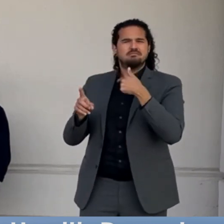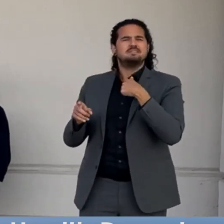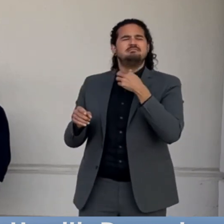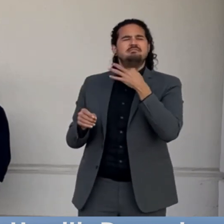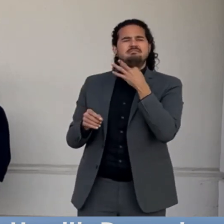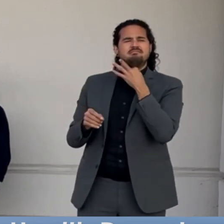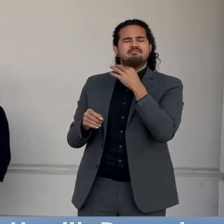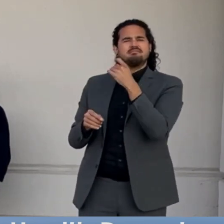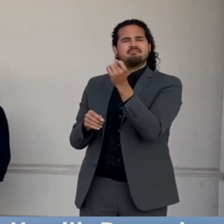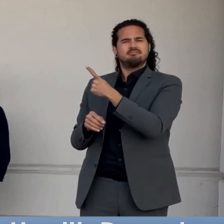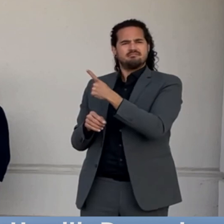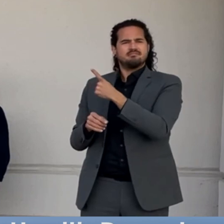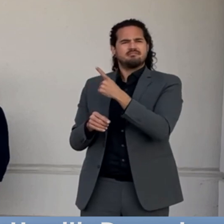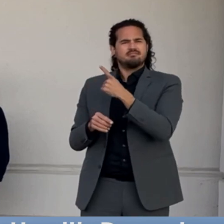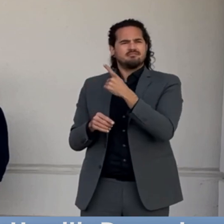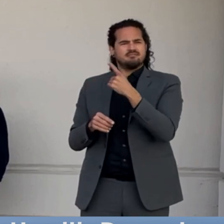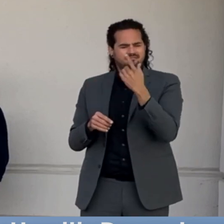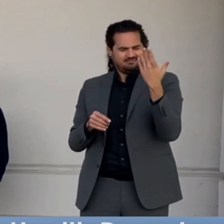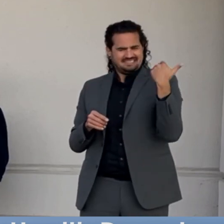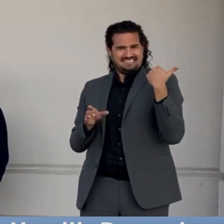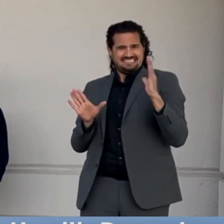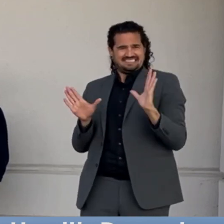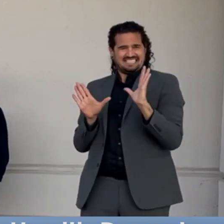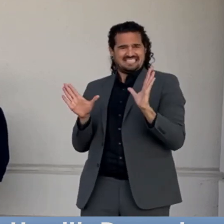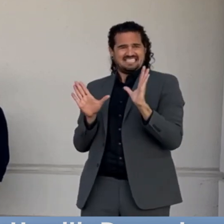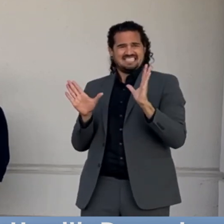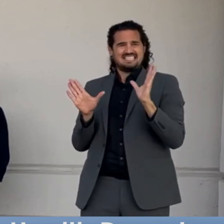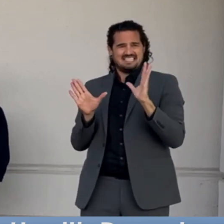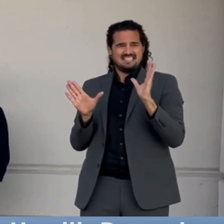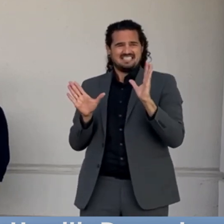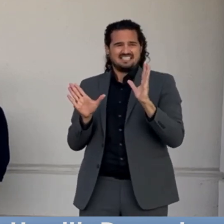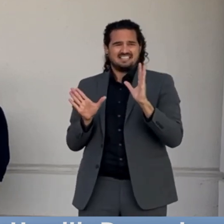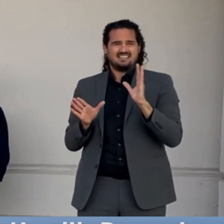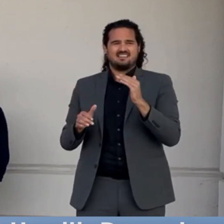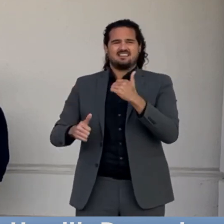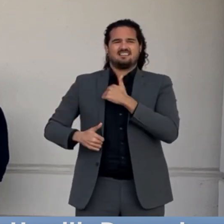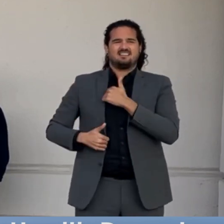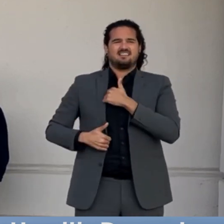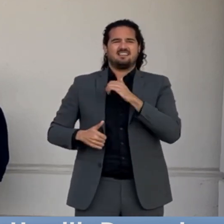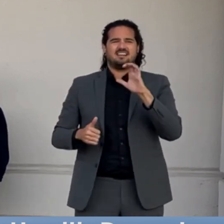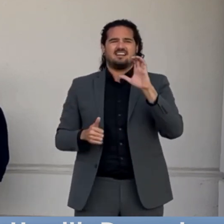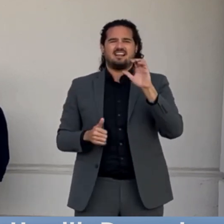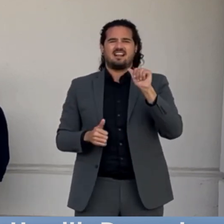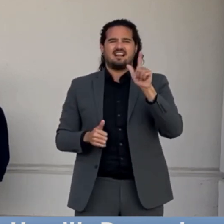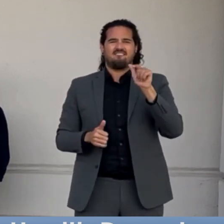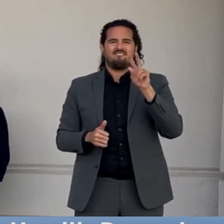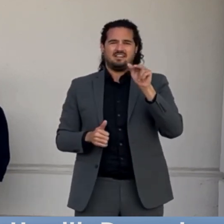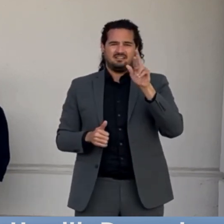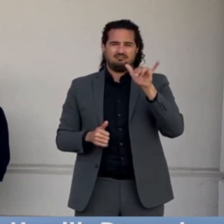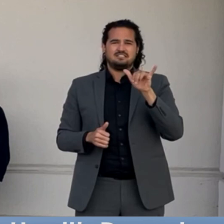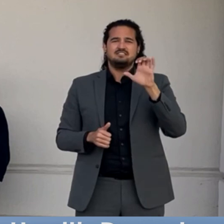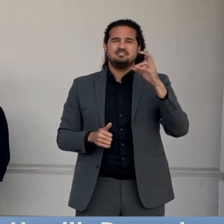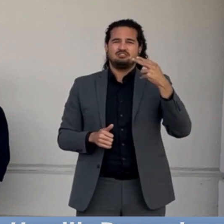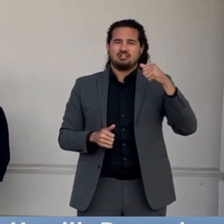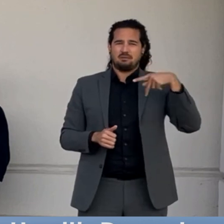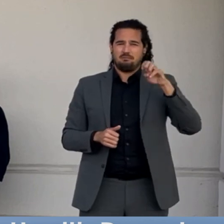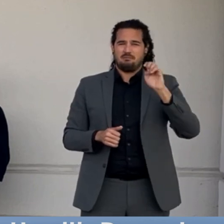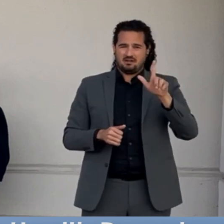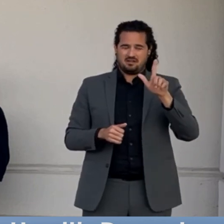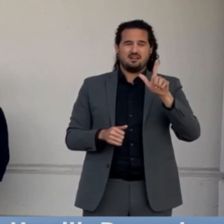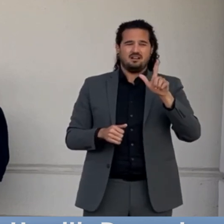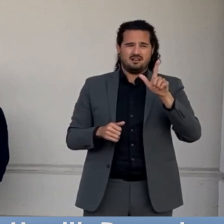Calvary Chapel is having a bunch of hundreds of people there, many without masks. You guys have the authority to stop